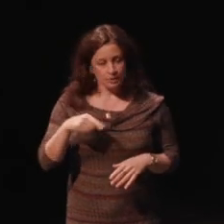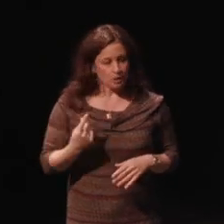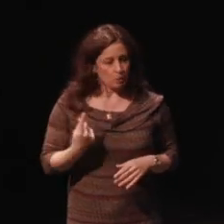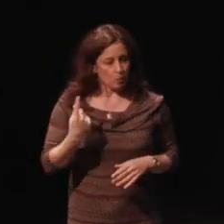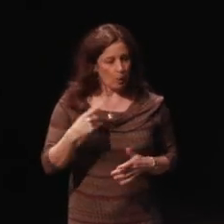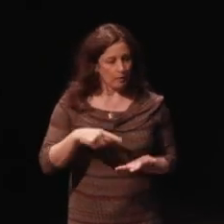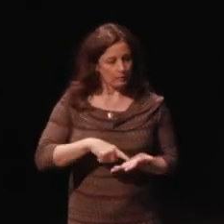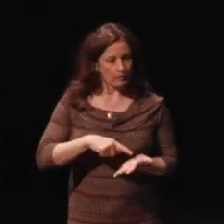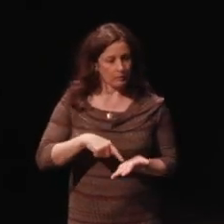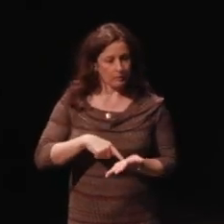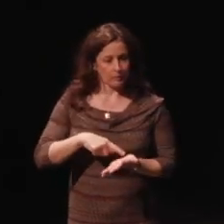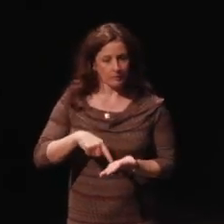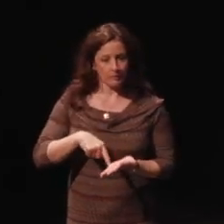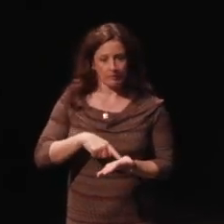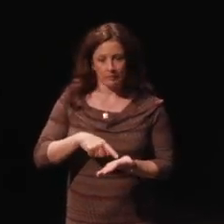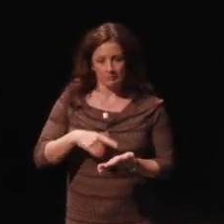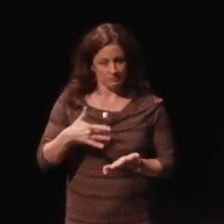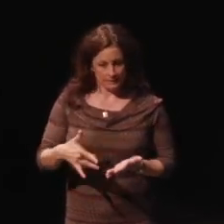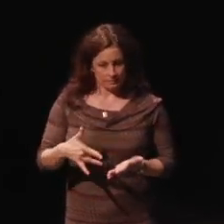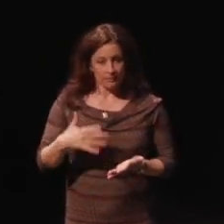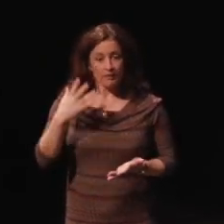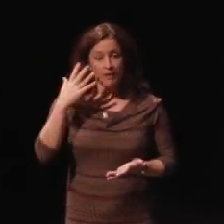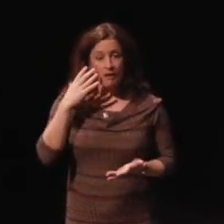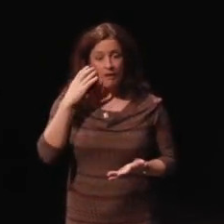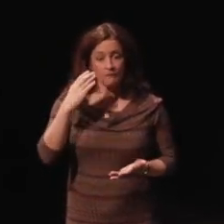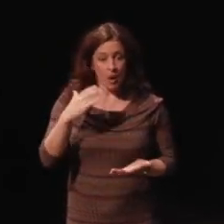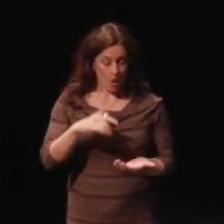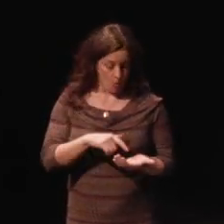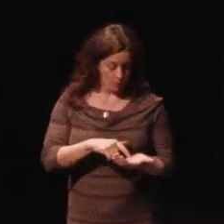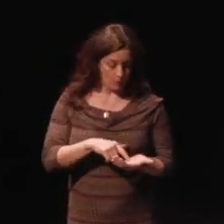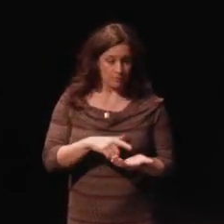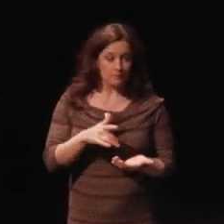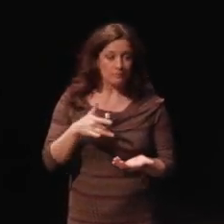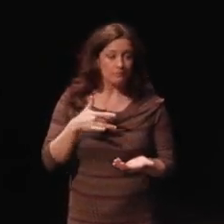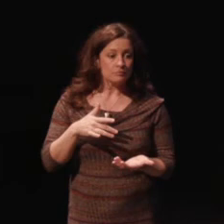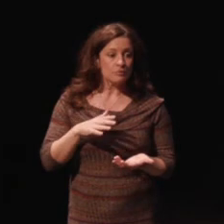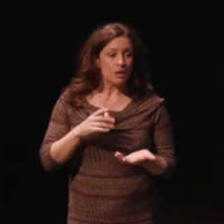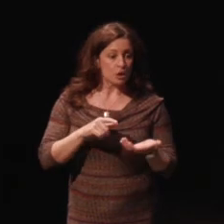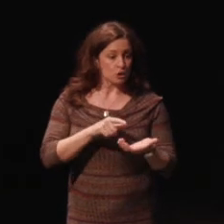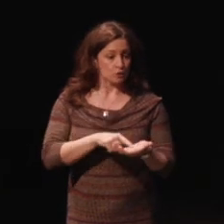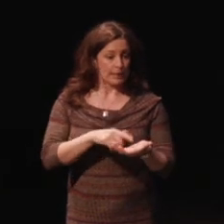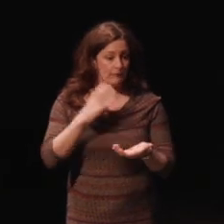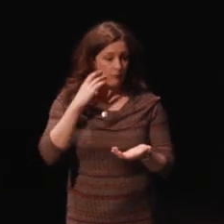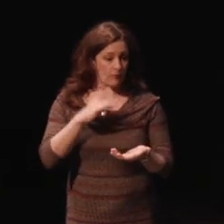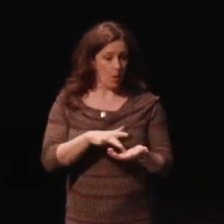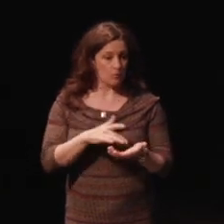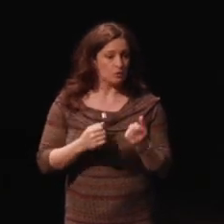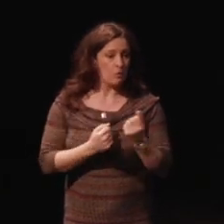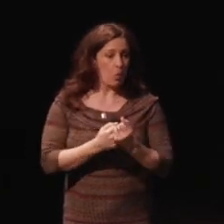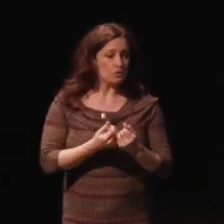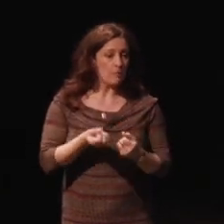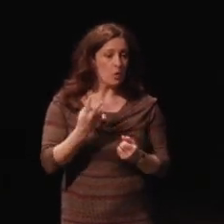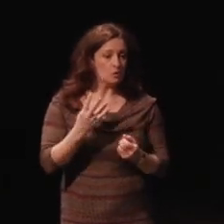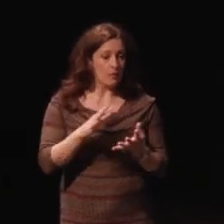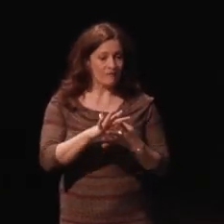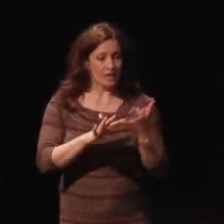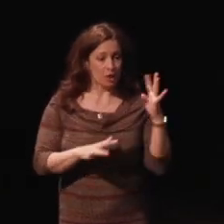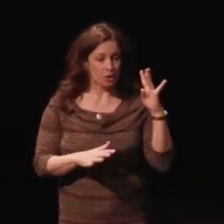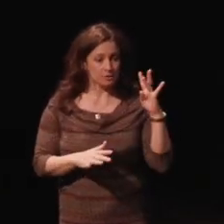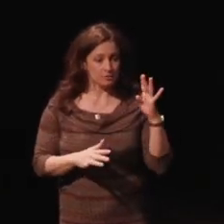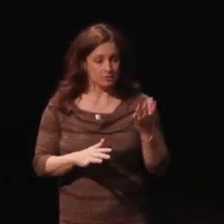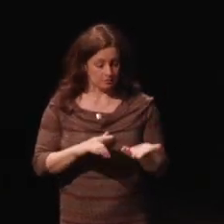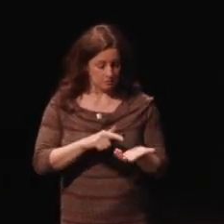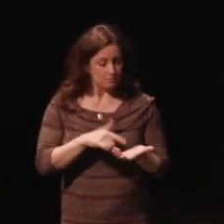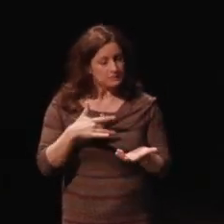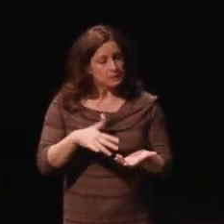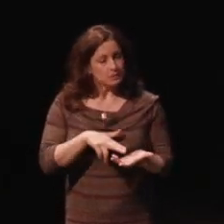finger, well, the sighted players do. On your phone screen, your screen actually supports multiple fingers, and the screen readers that are there often use